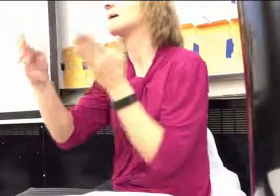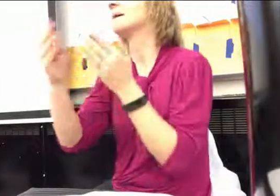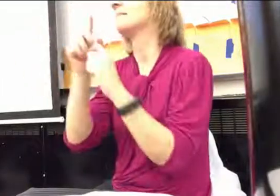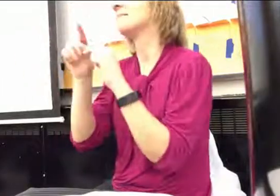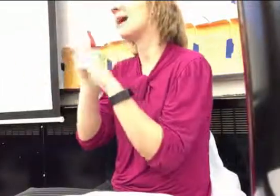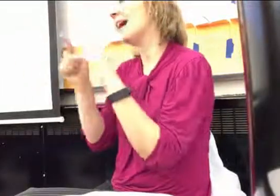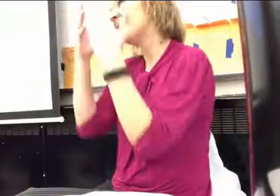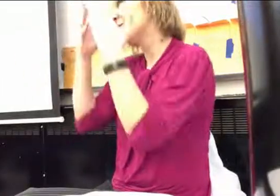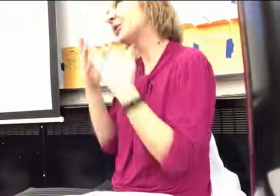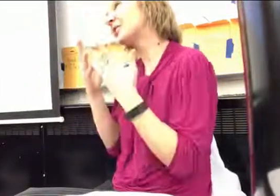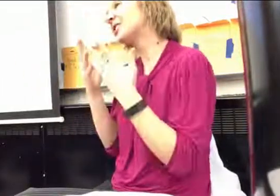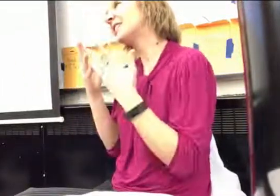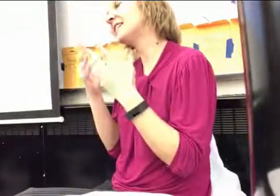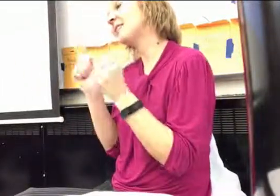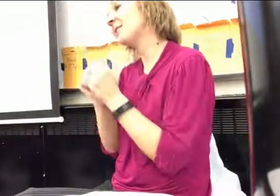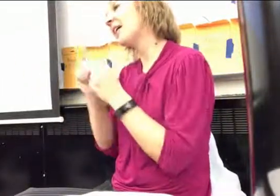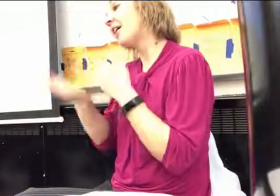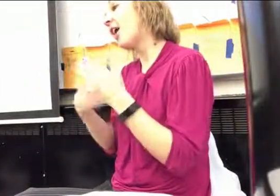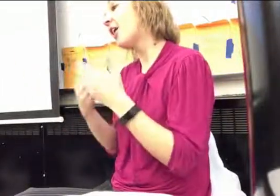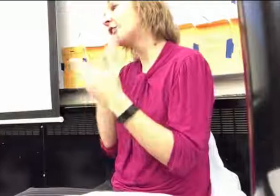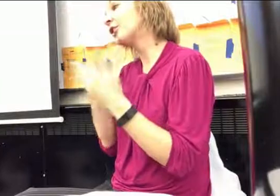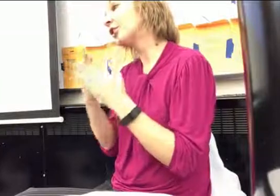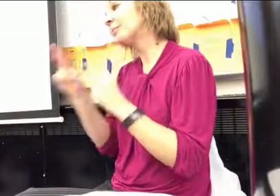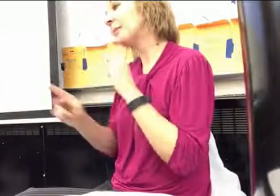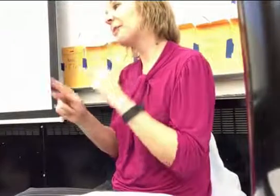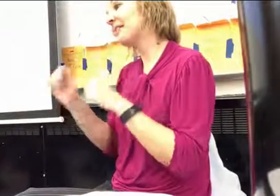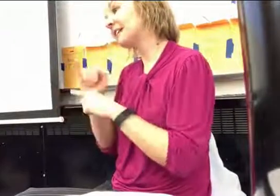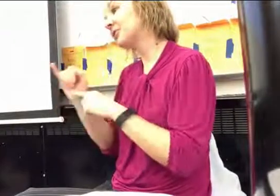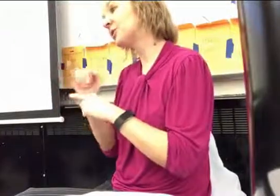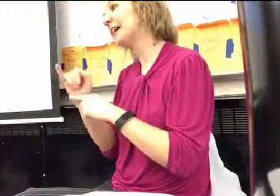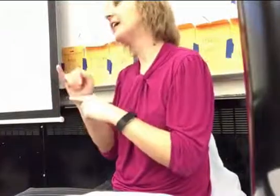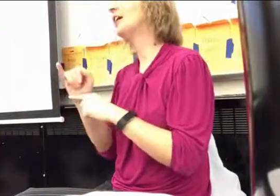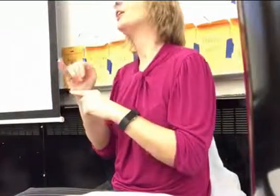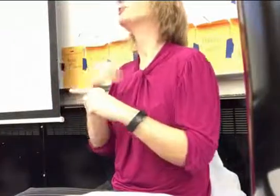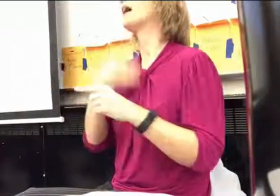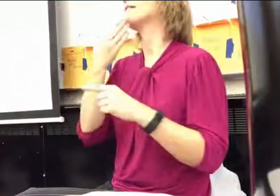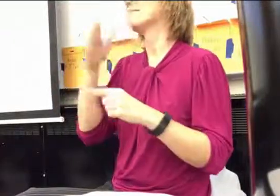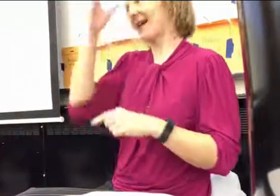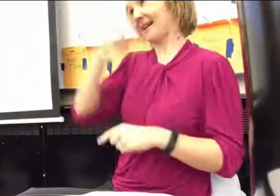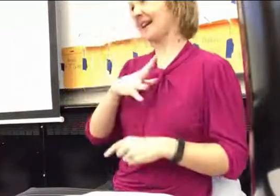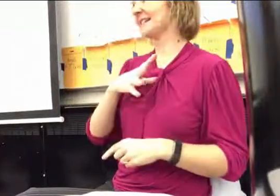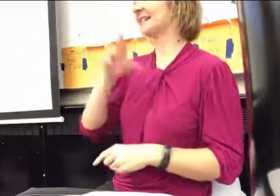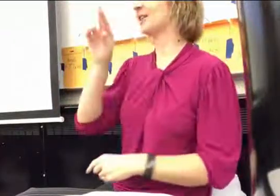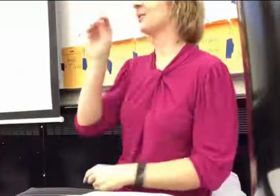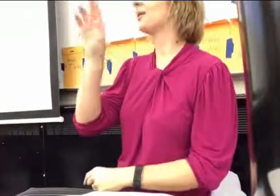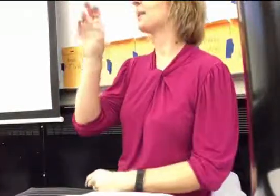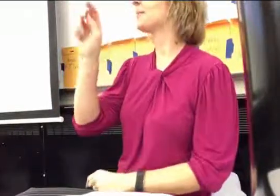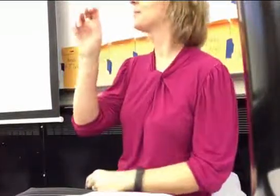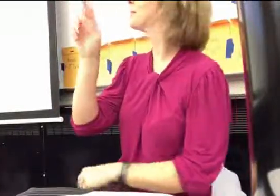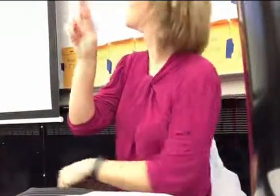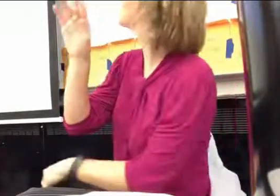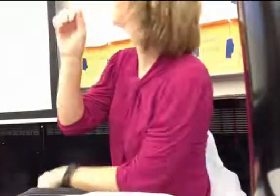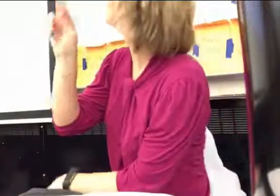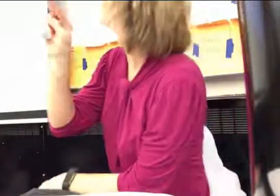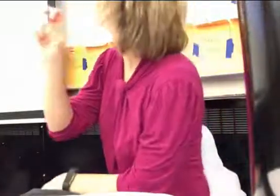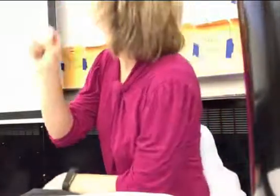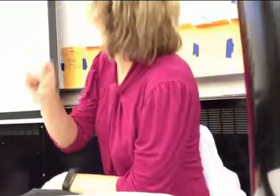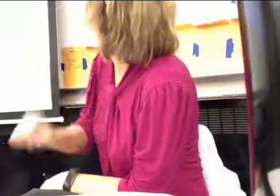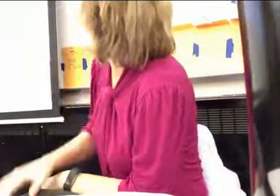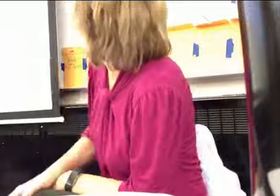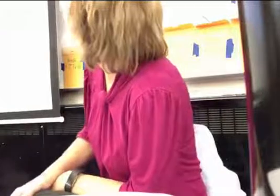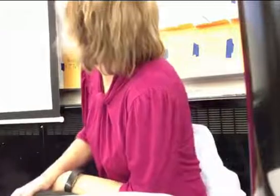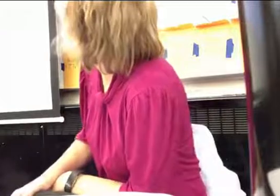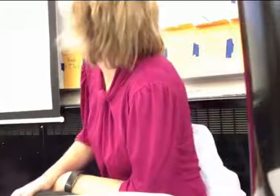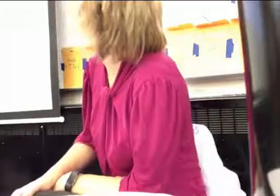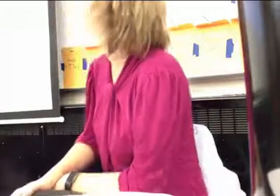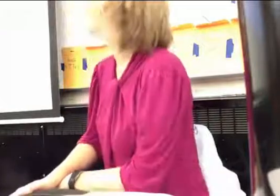unfortunately, with all the good guys in the industry, you have to have the bad guys who are robber barons. Now,